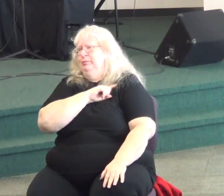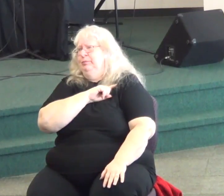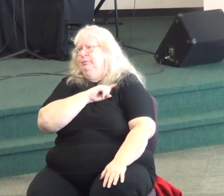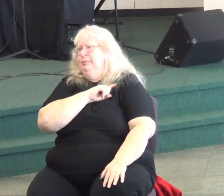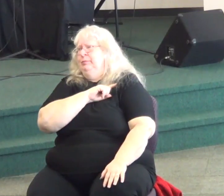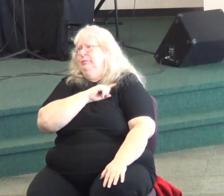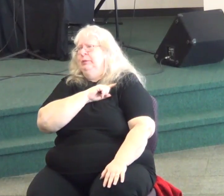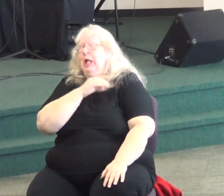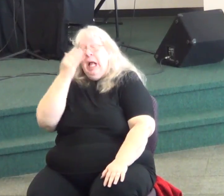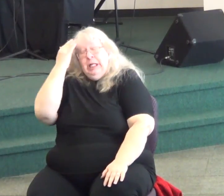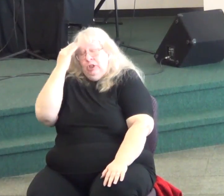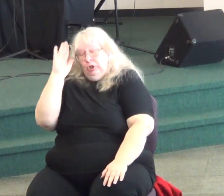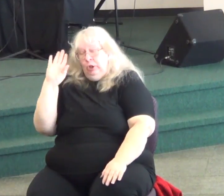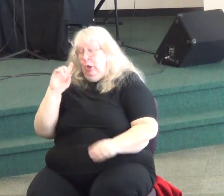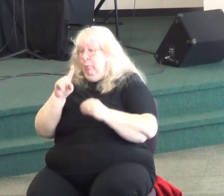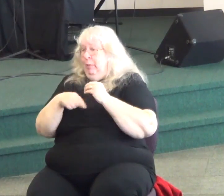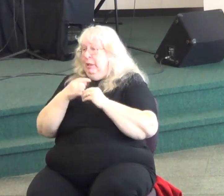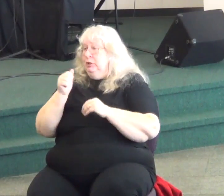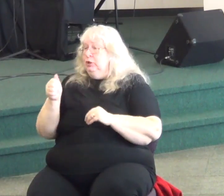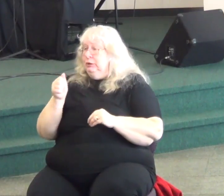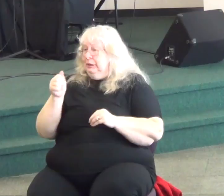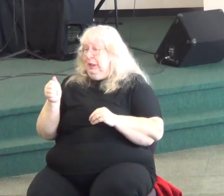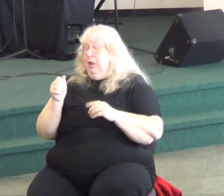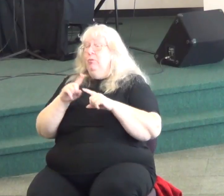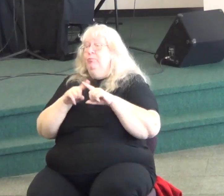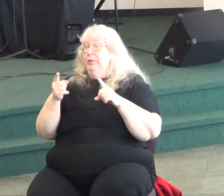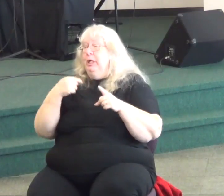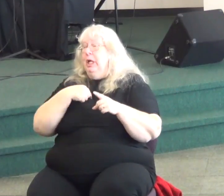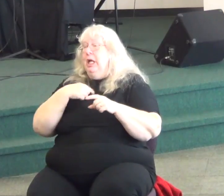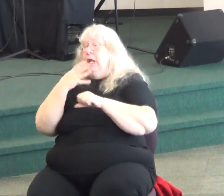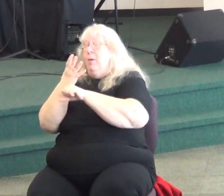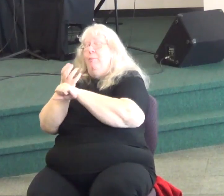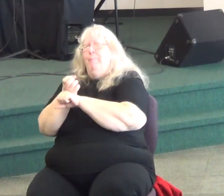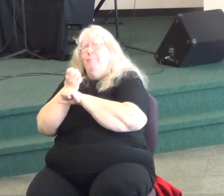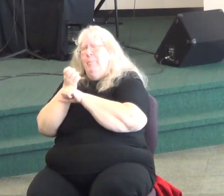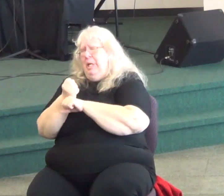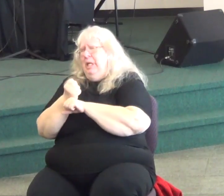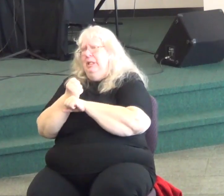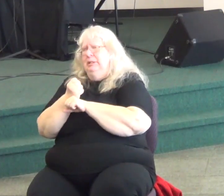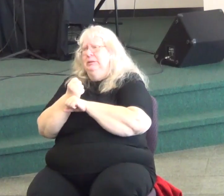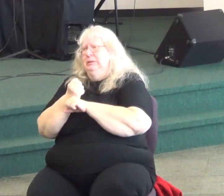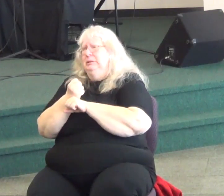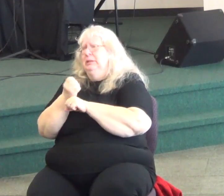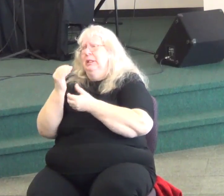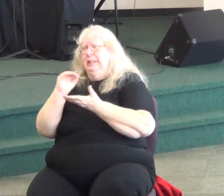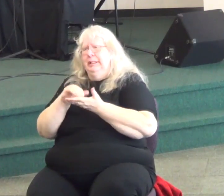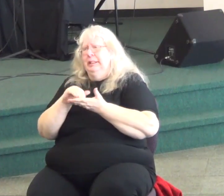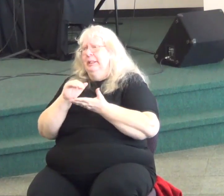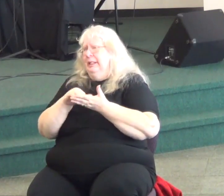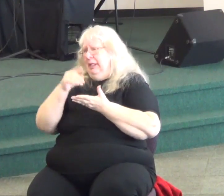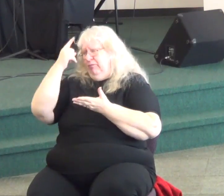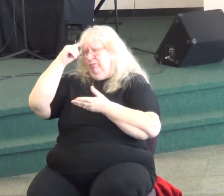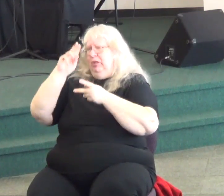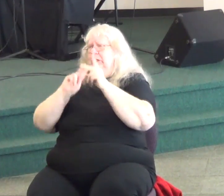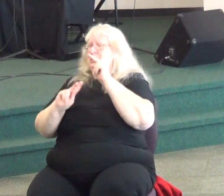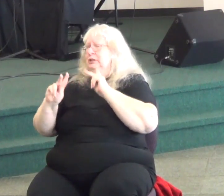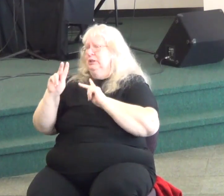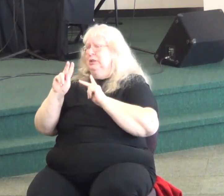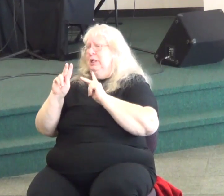I don't know about you, but I've begged several times for Jesus just to step in and help me. I was between a rock